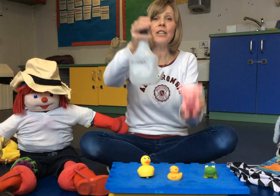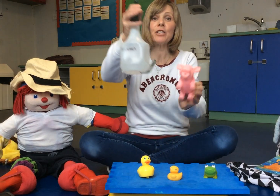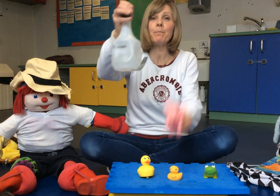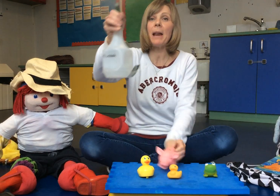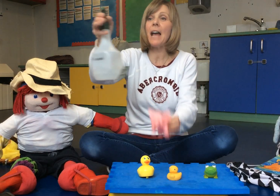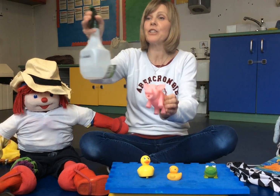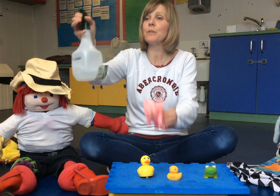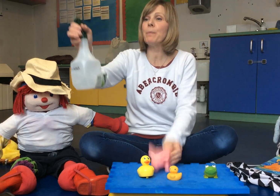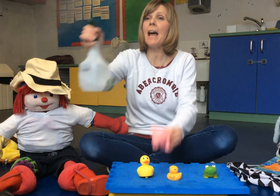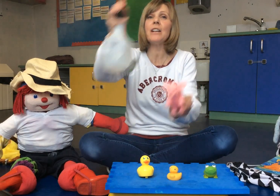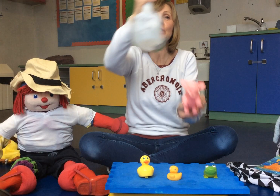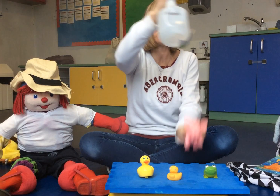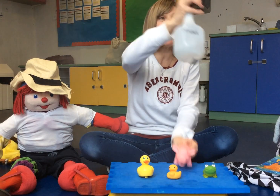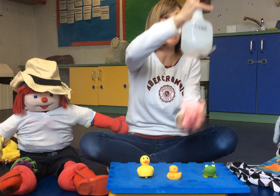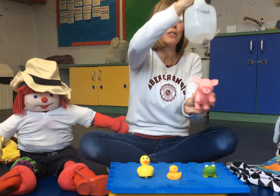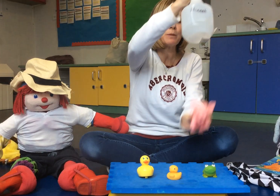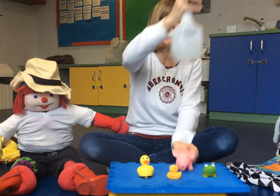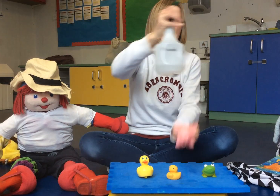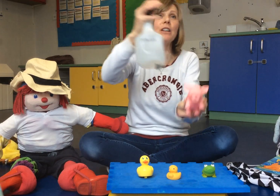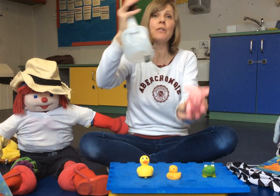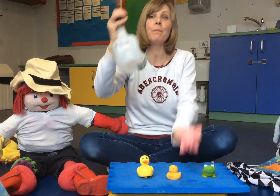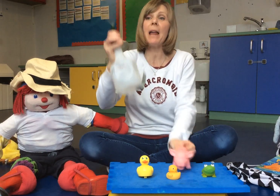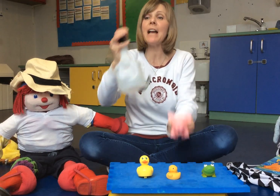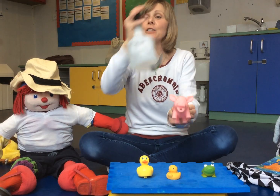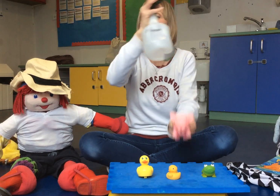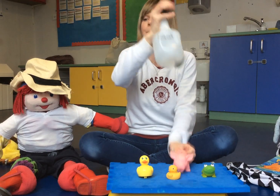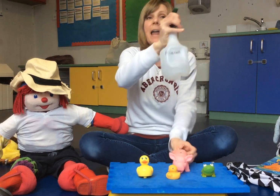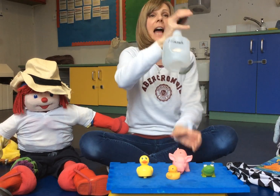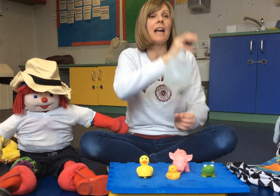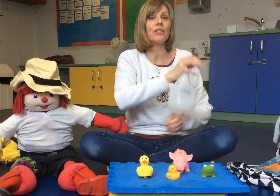Splash, splash, splash, splash, splash, splash, splash!